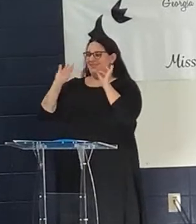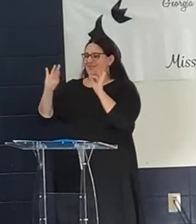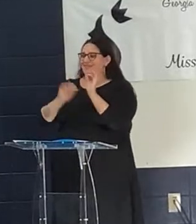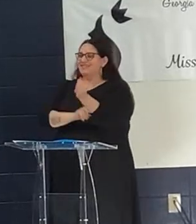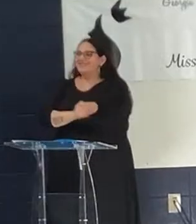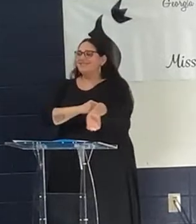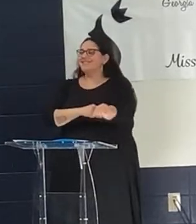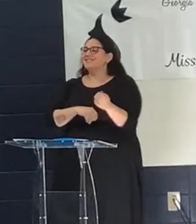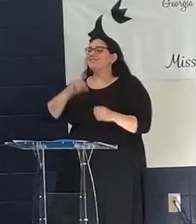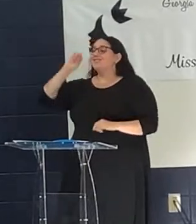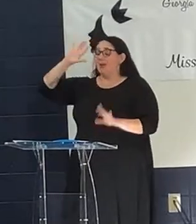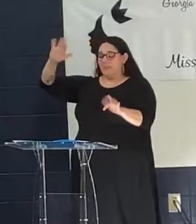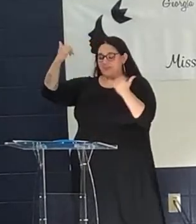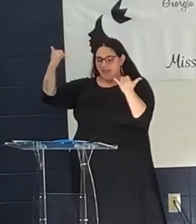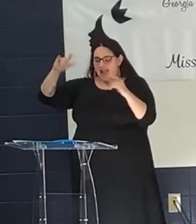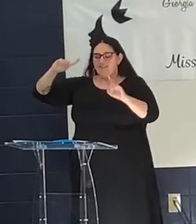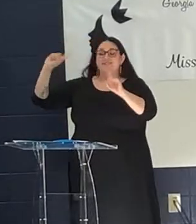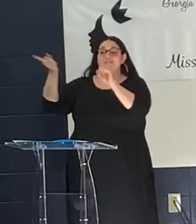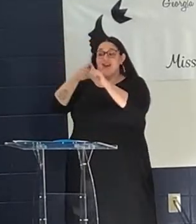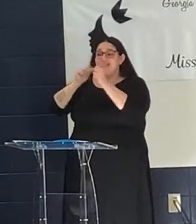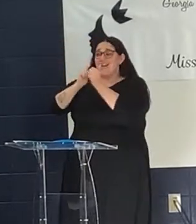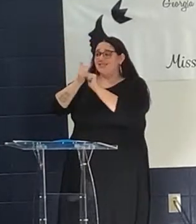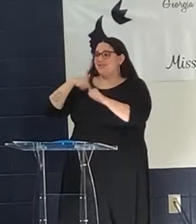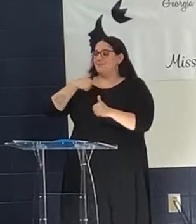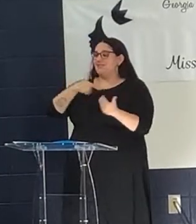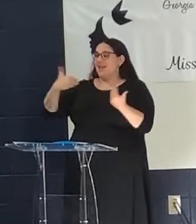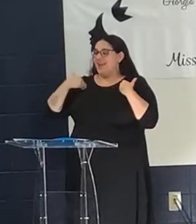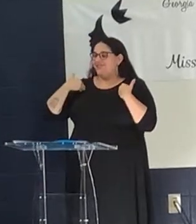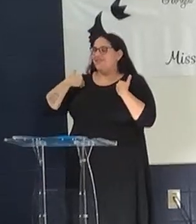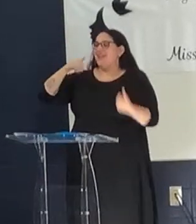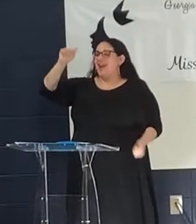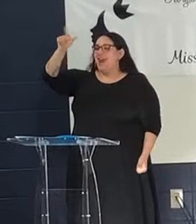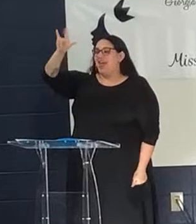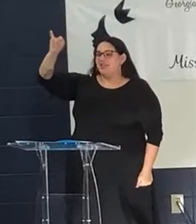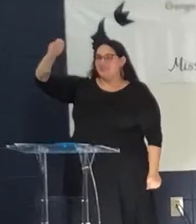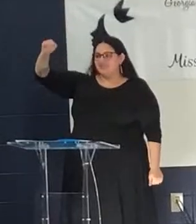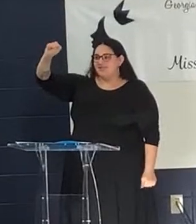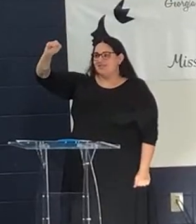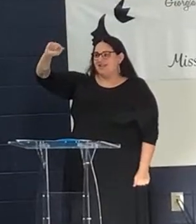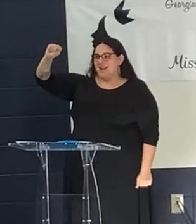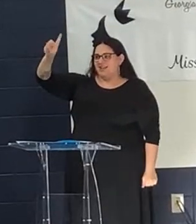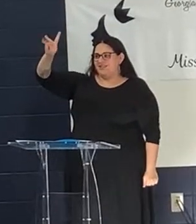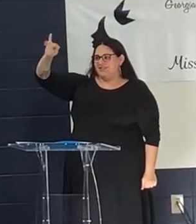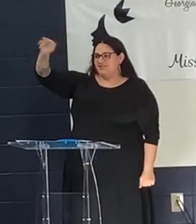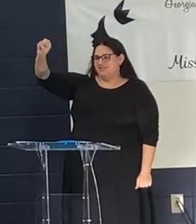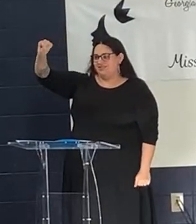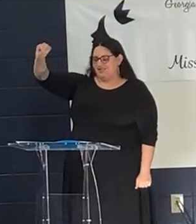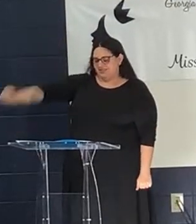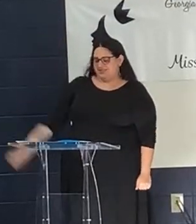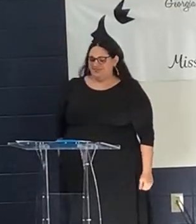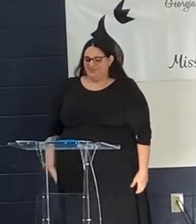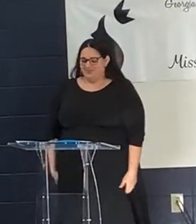Yes? Great. So our first contestant is Allison Adkins.